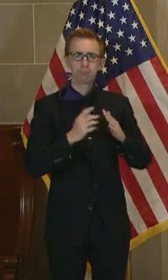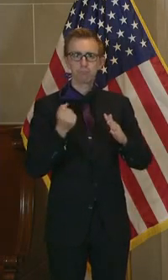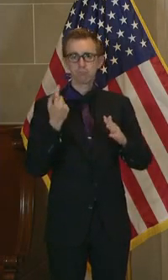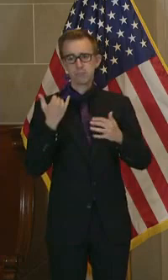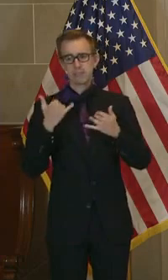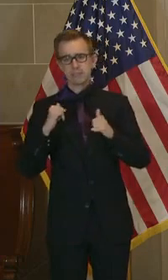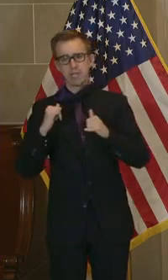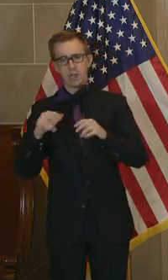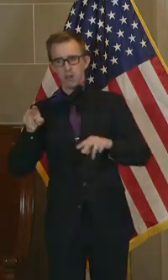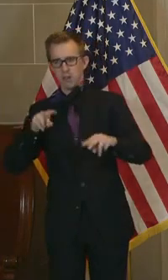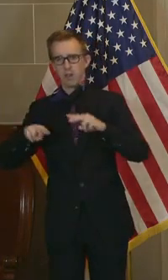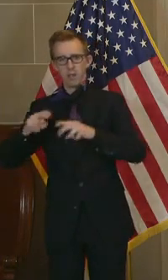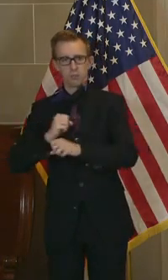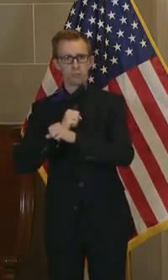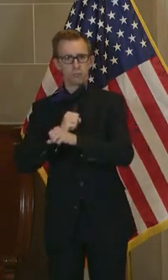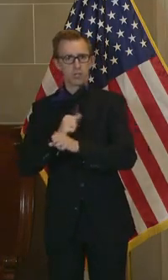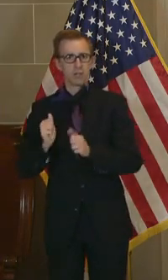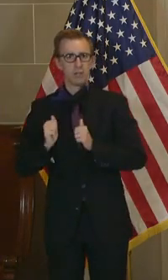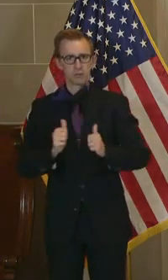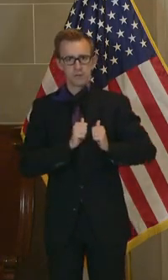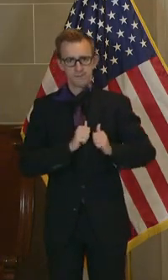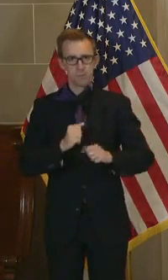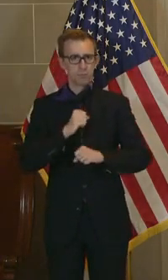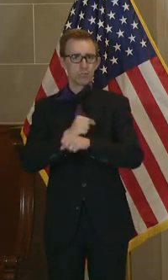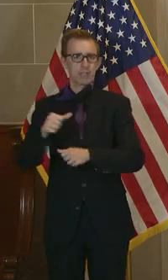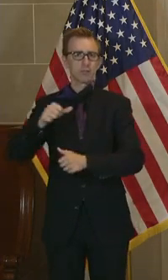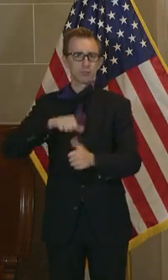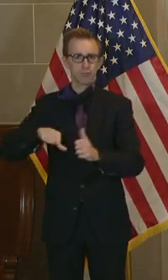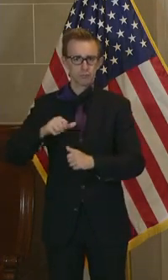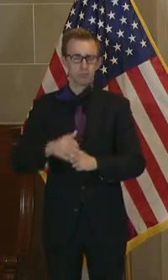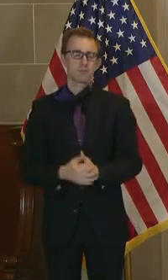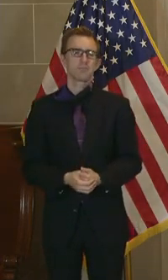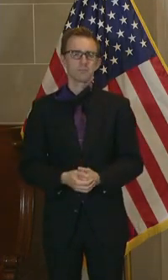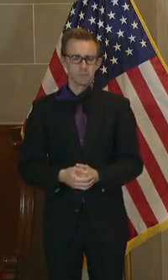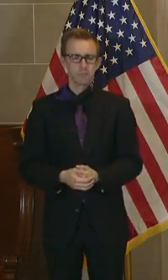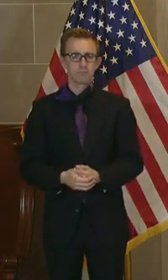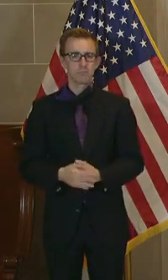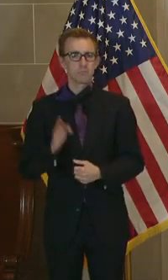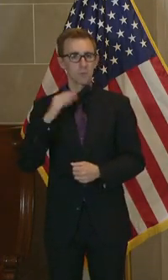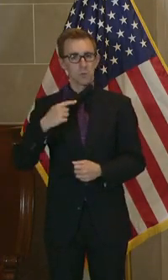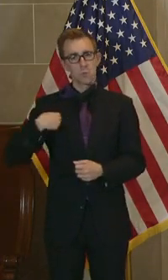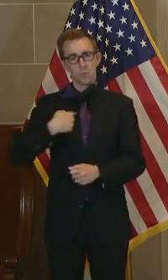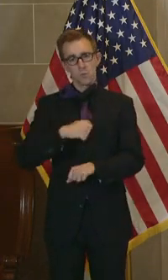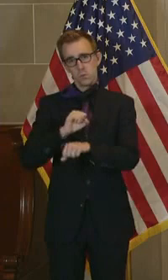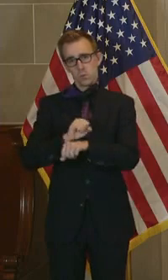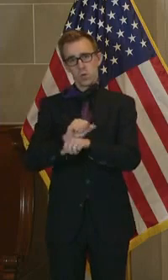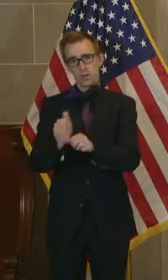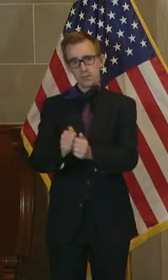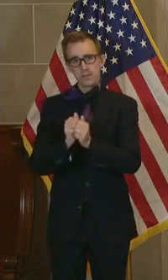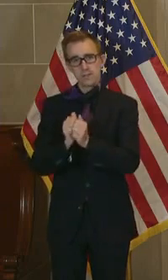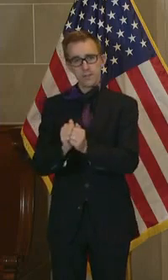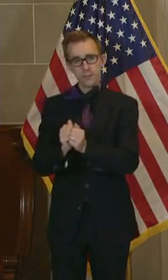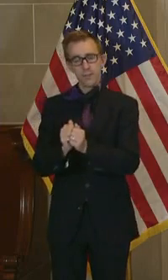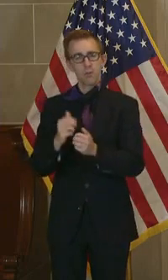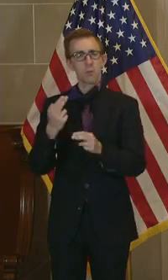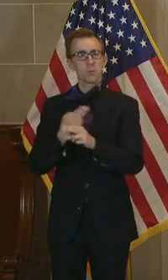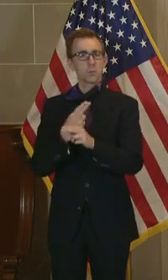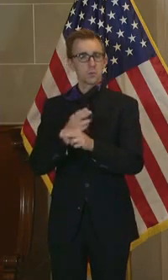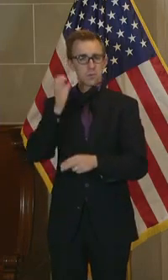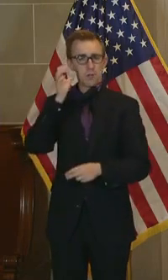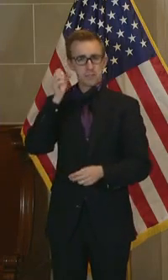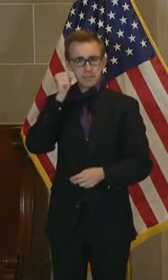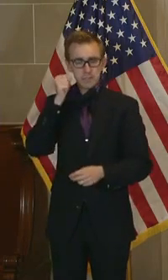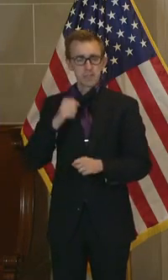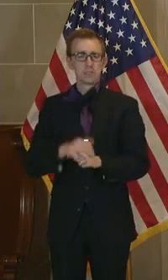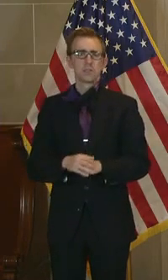proactive and protecting public health. I know that by working together, I know with common sense, I